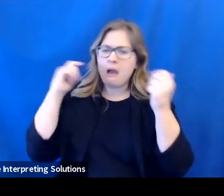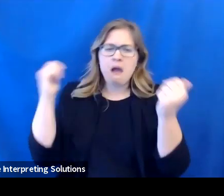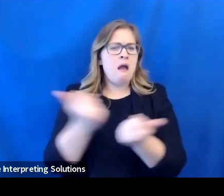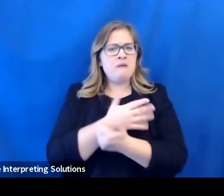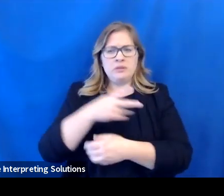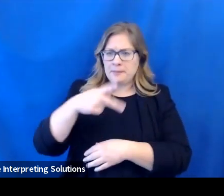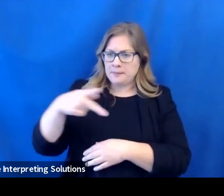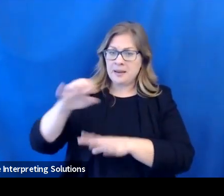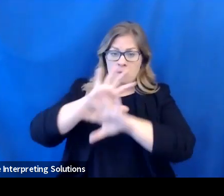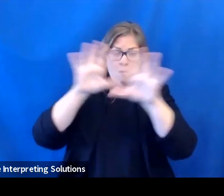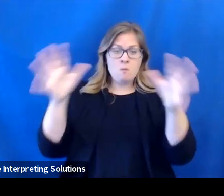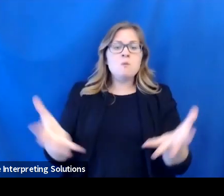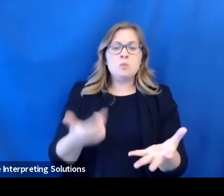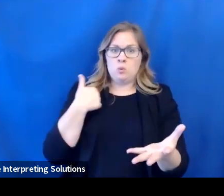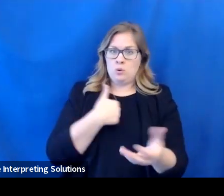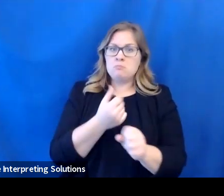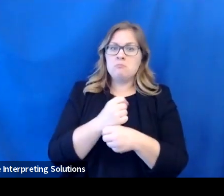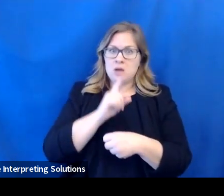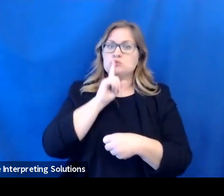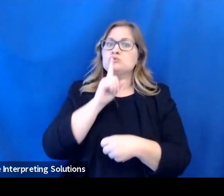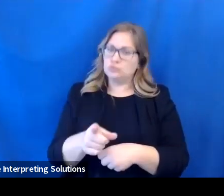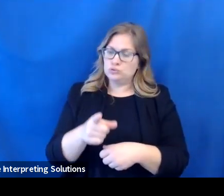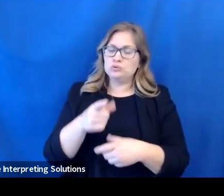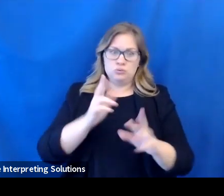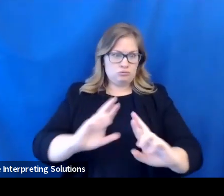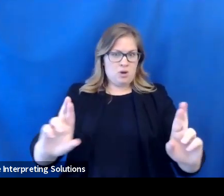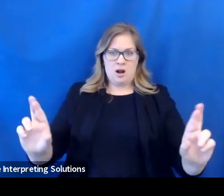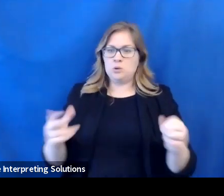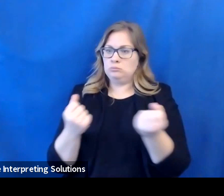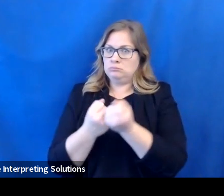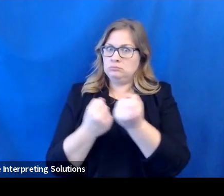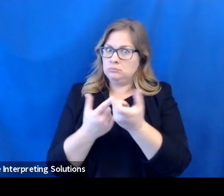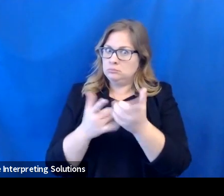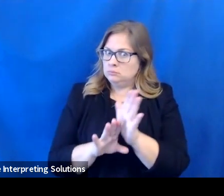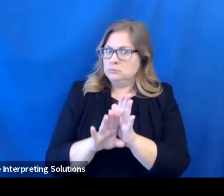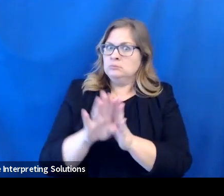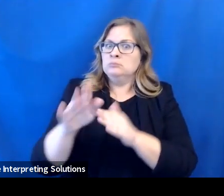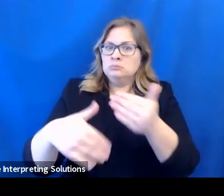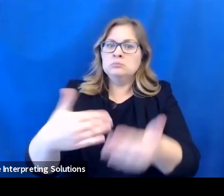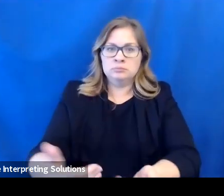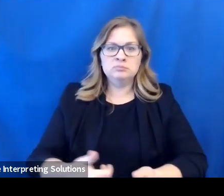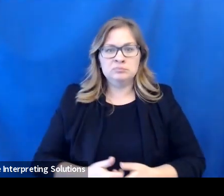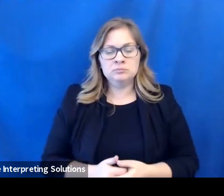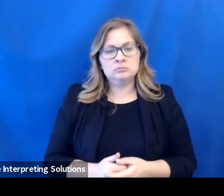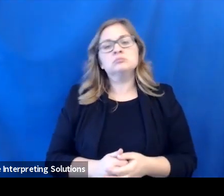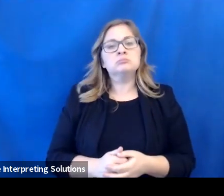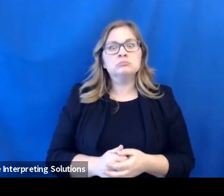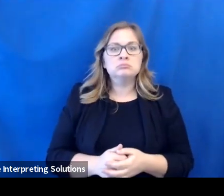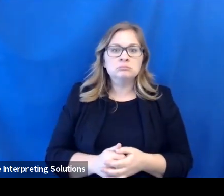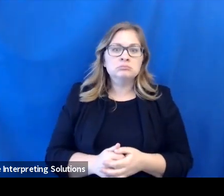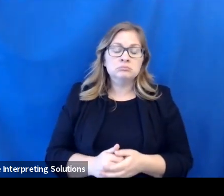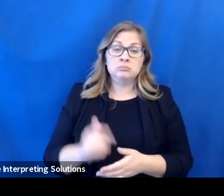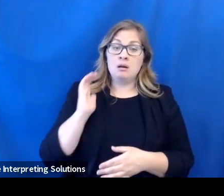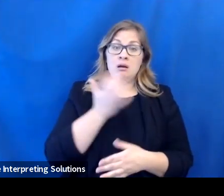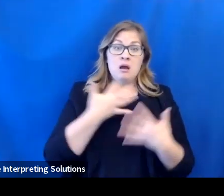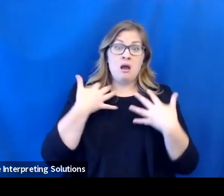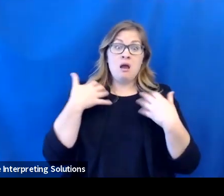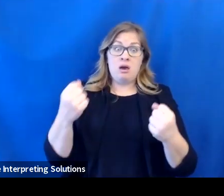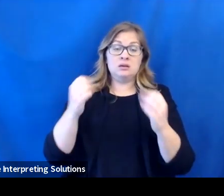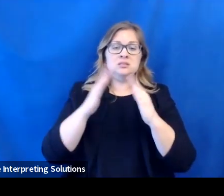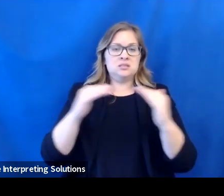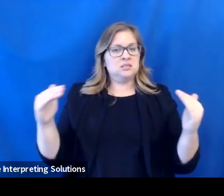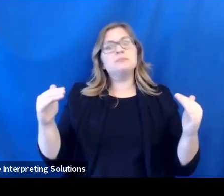that. So I know that the health systems are doing a lot of work to try to understand how they can redeploy healthcare workers from other